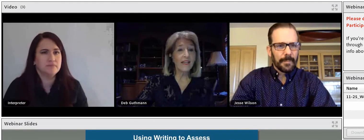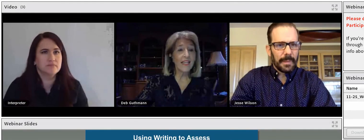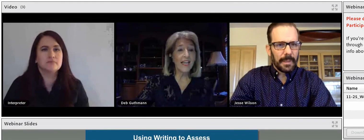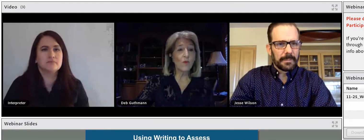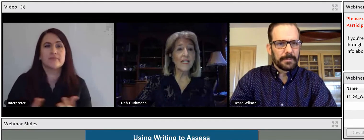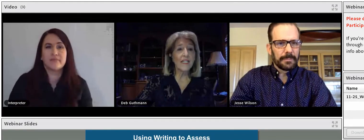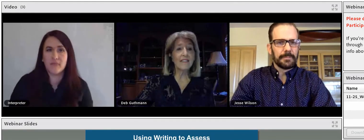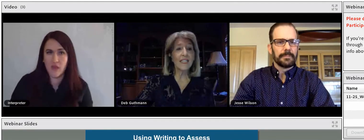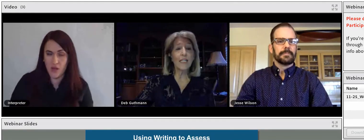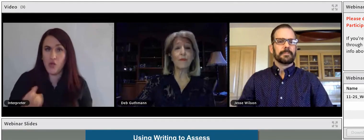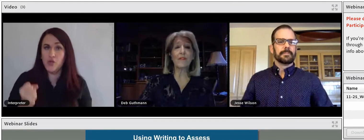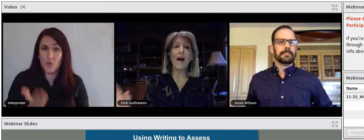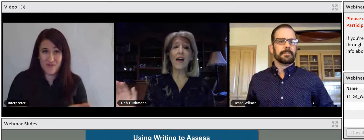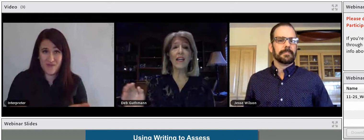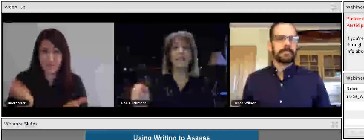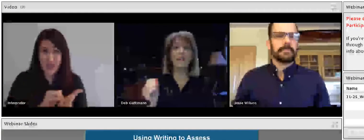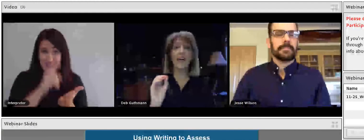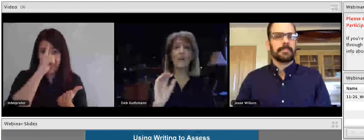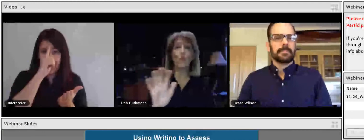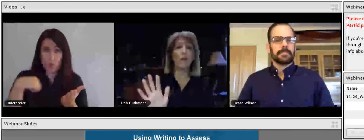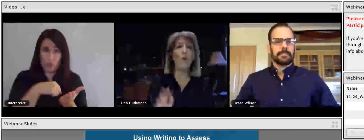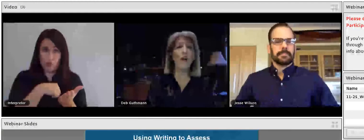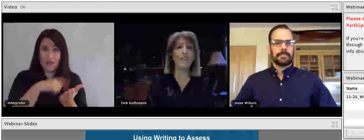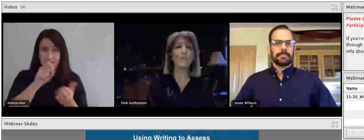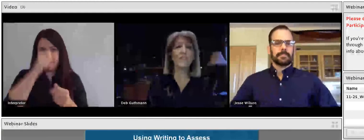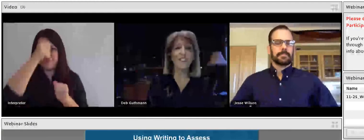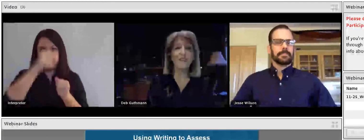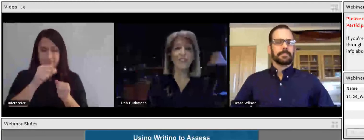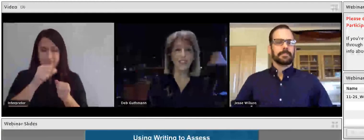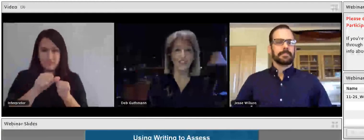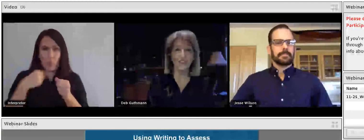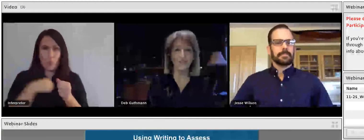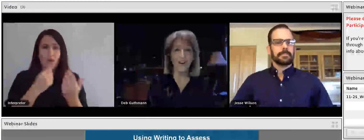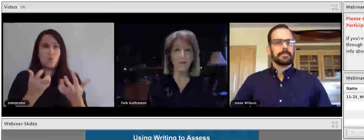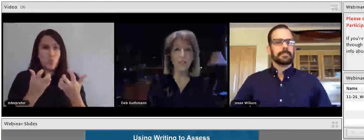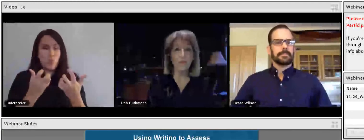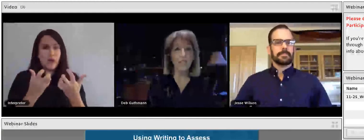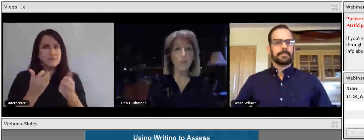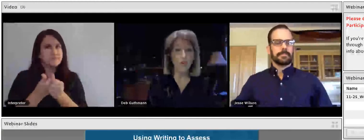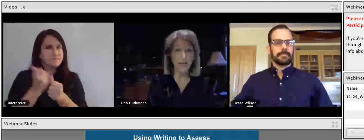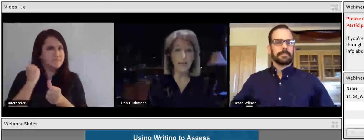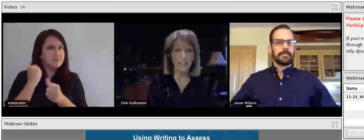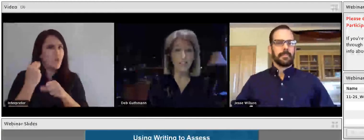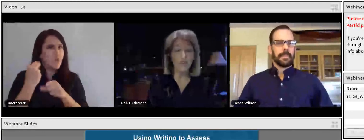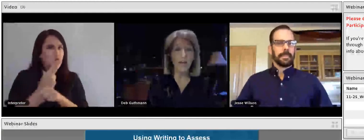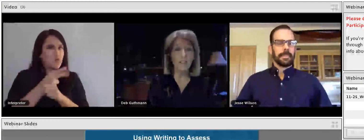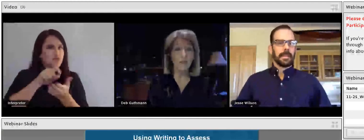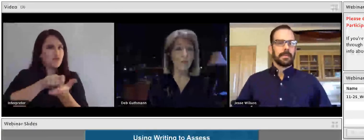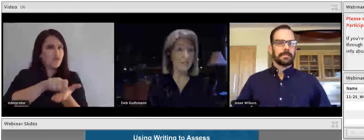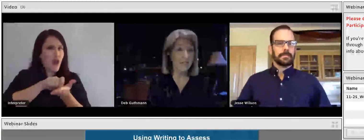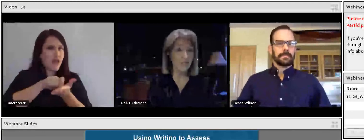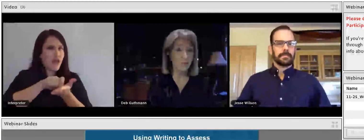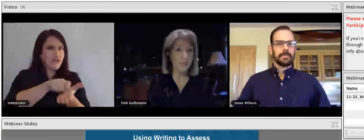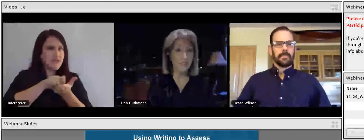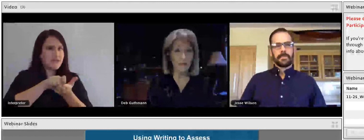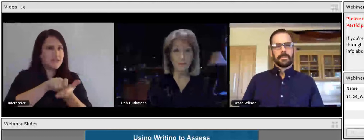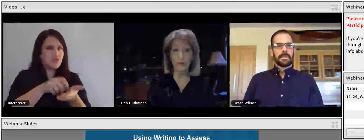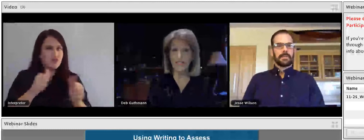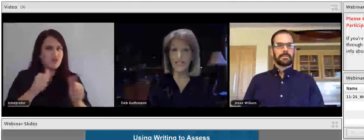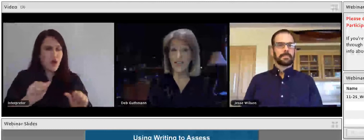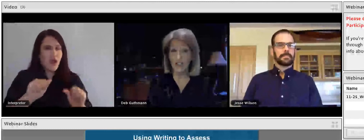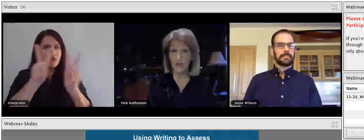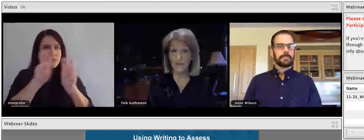So I think, again, we need to keep in mind that we want to steer clear from using writing to try and do an